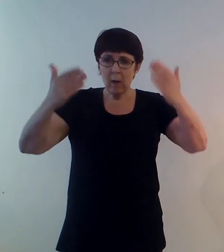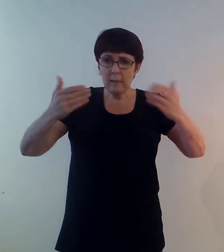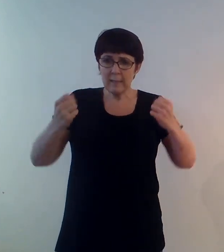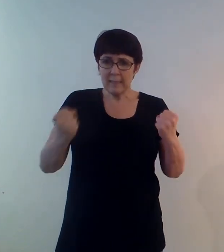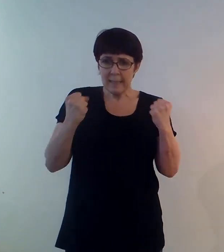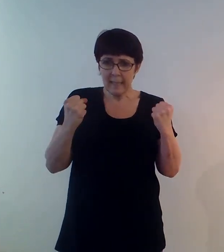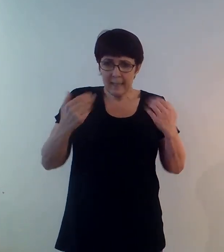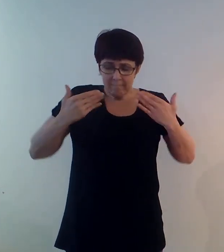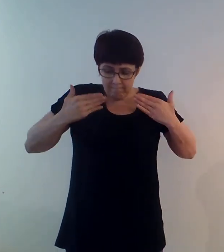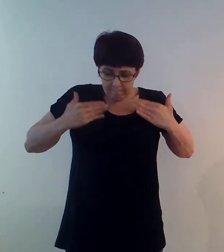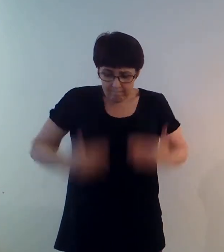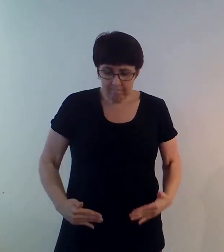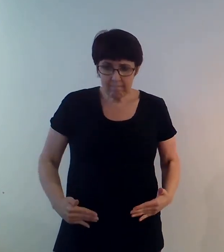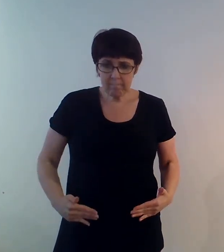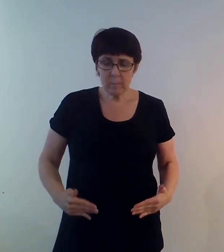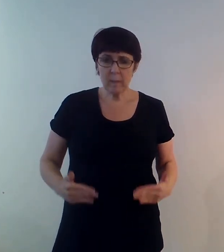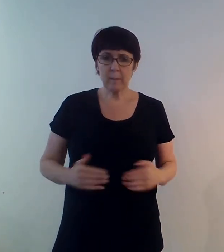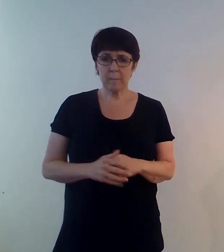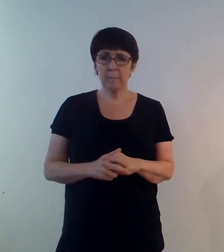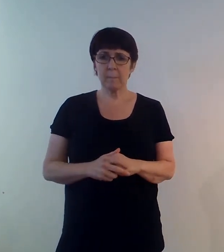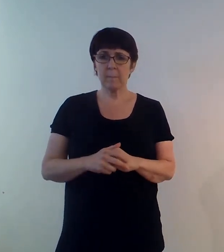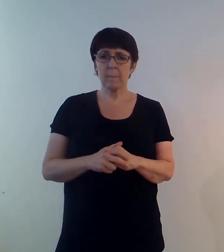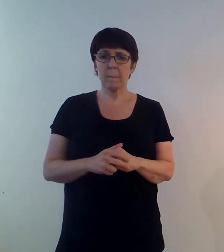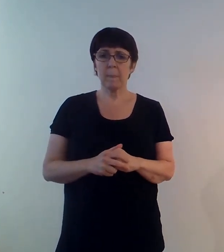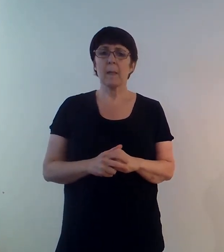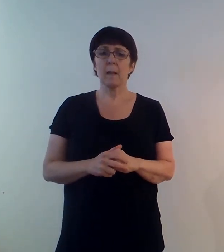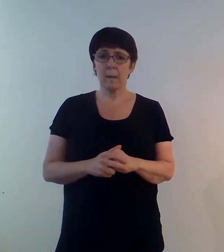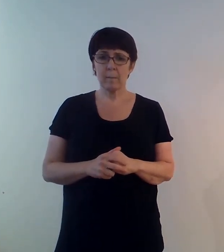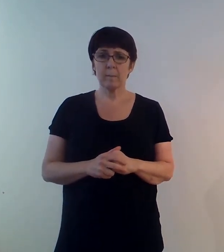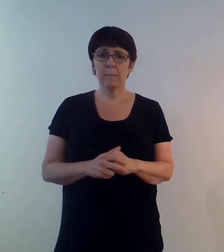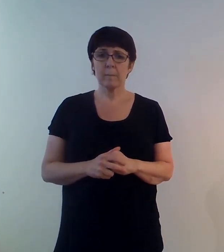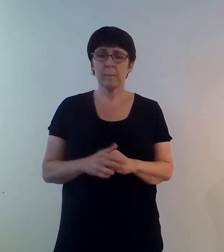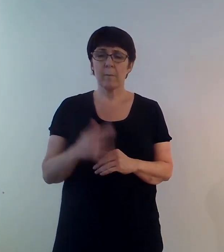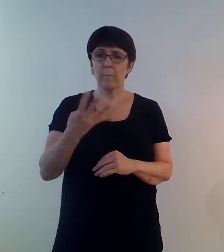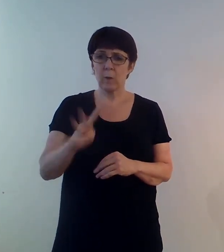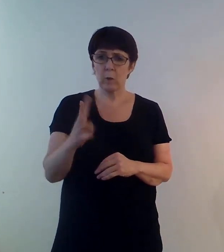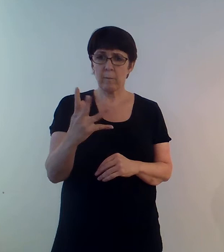3, 2, 1. And activate.